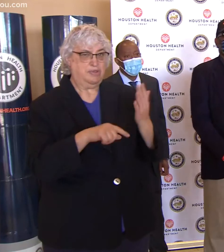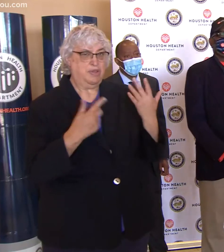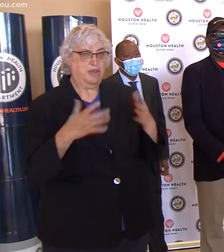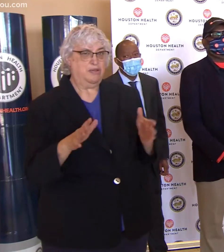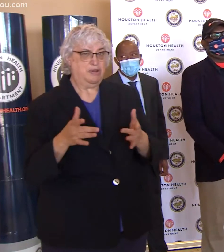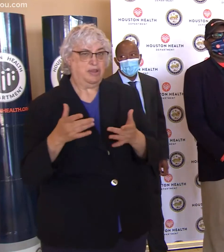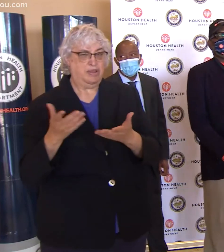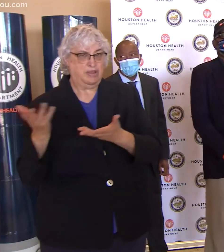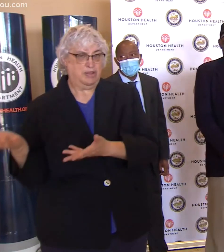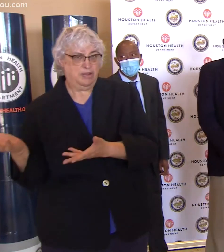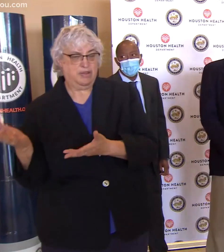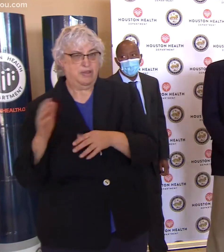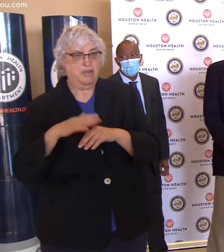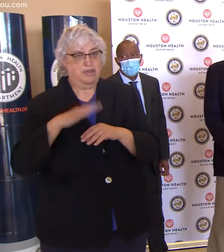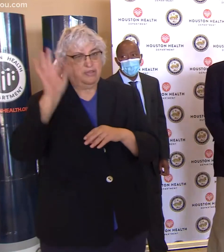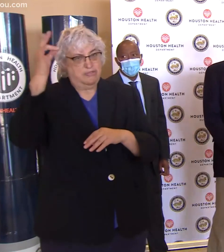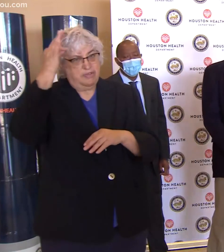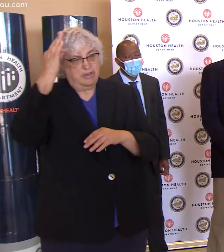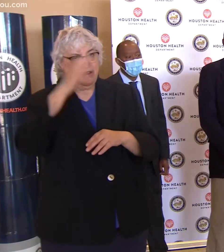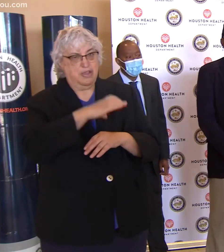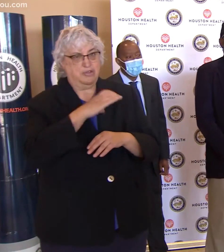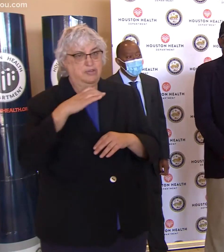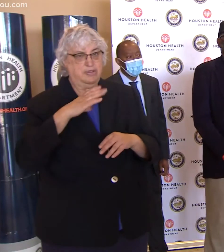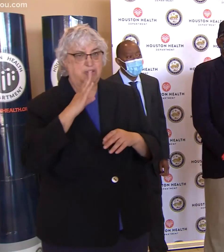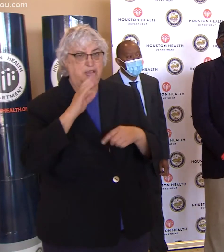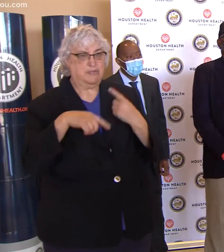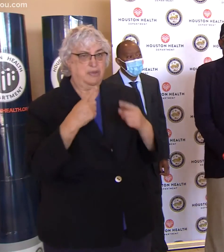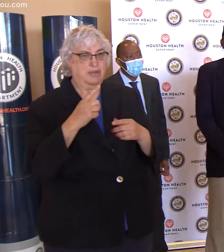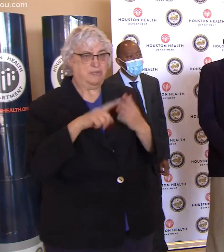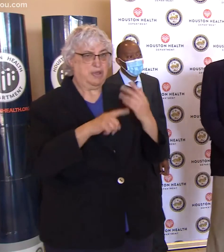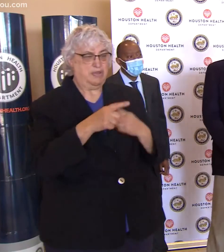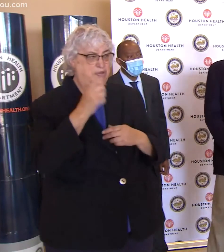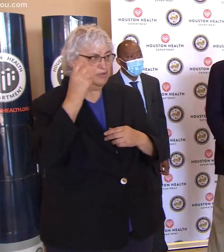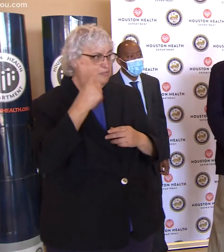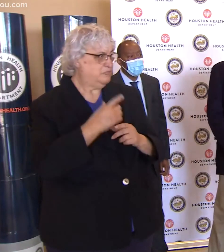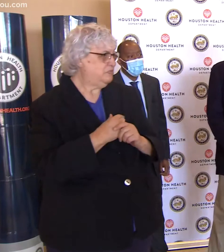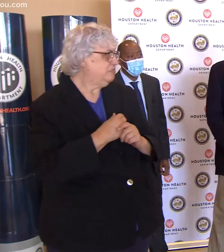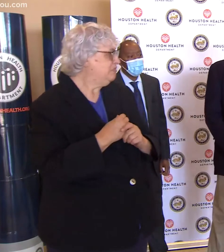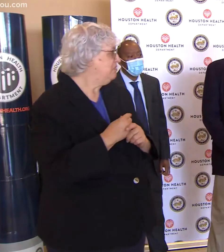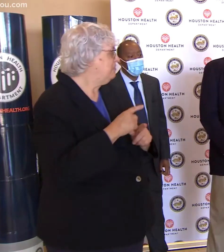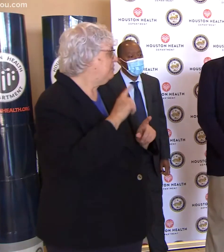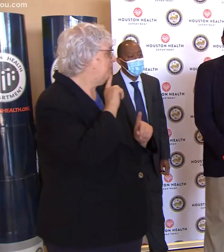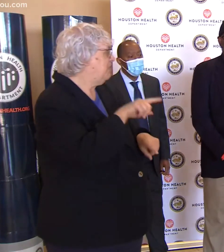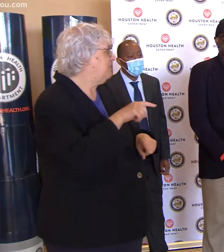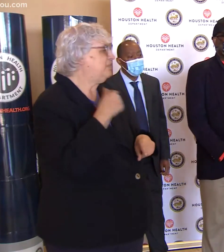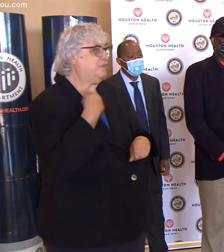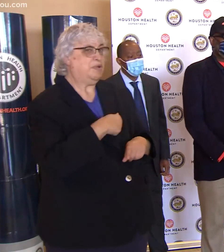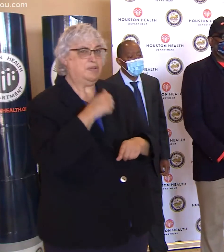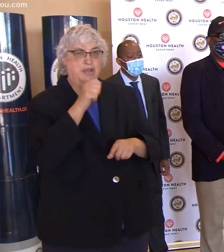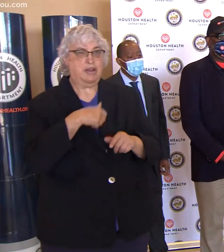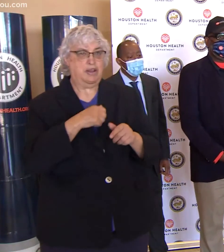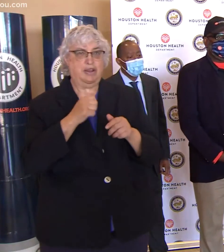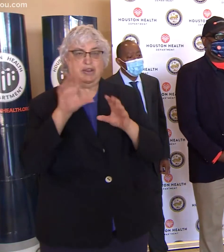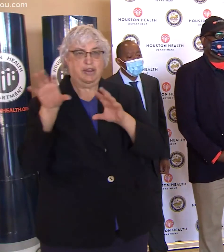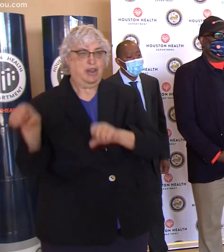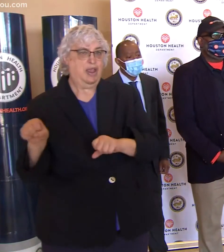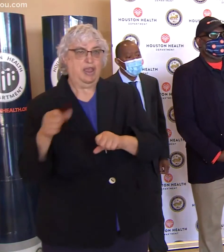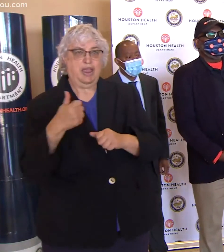plate, or what was the congressman actually saying as you understood? The short answer to that is no. We're not trying to undermine